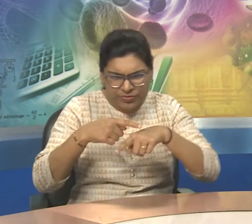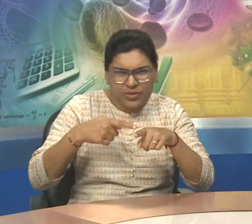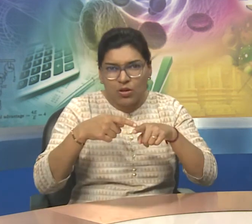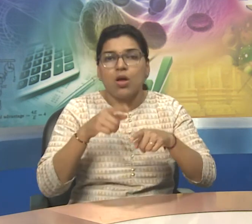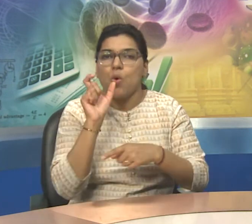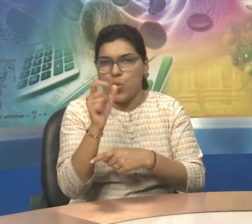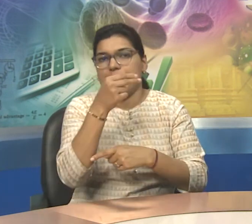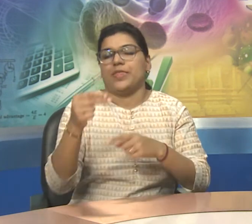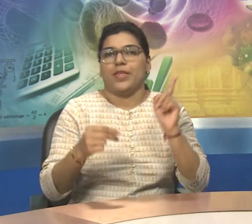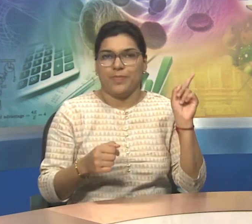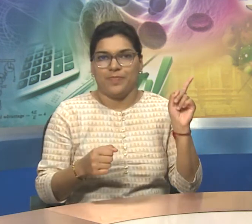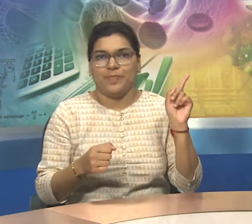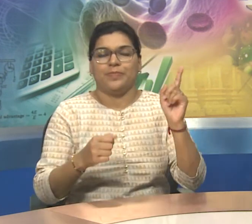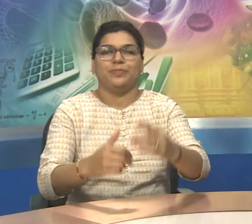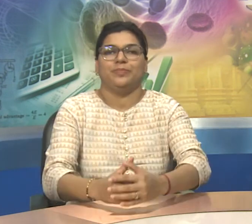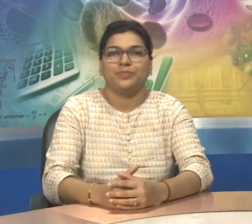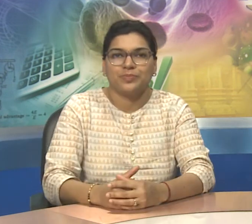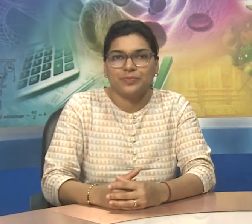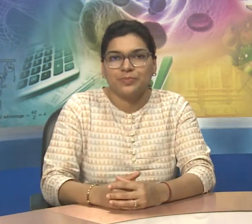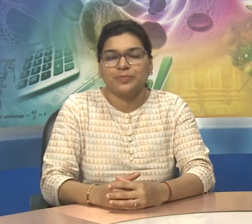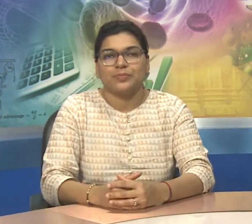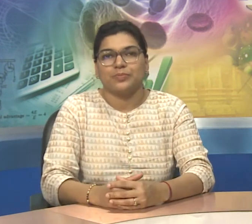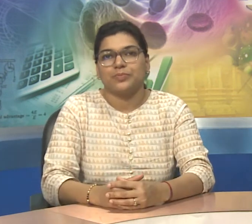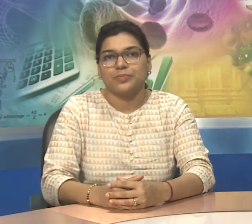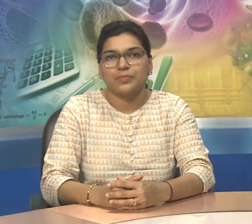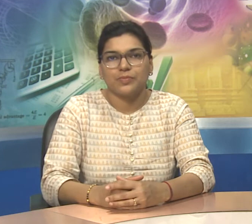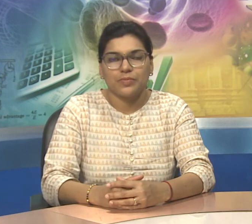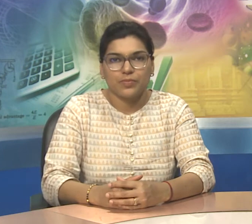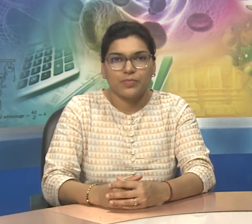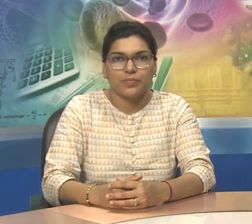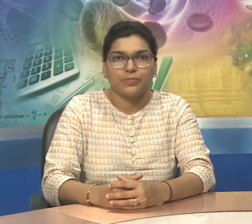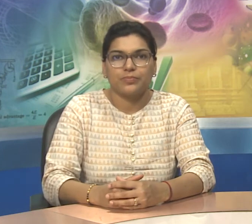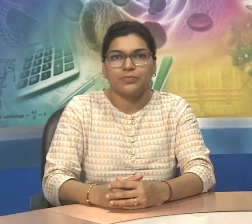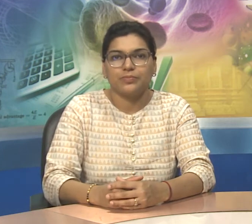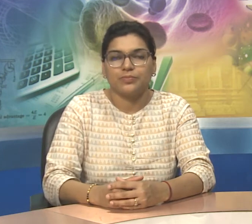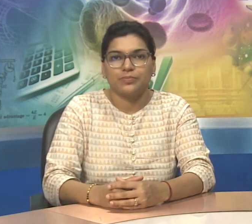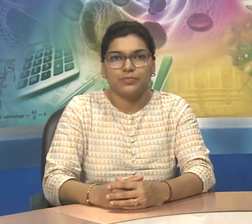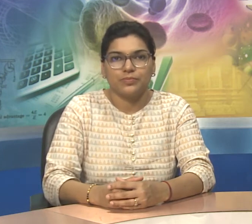as regular walking or mental IQ is termed as handicap.